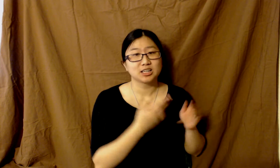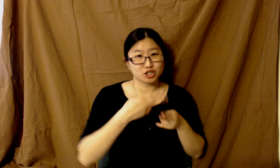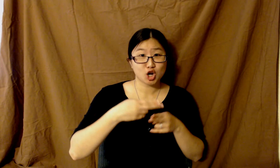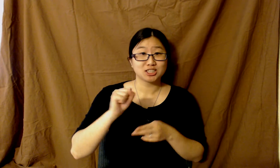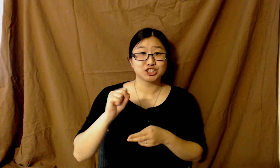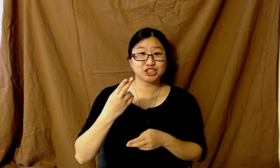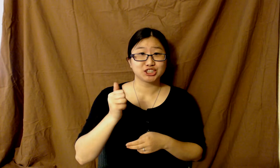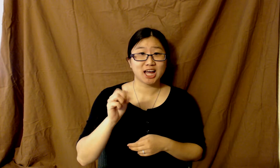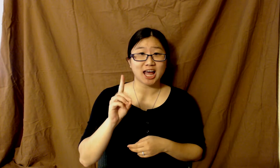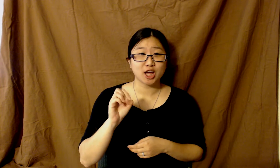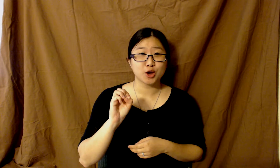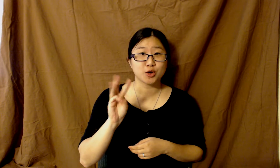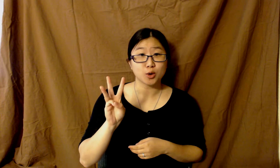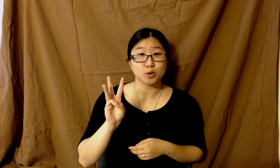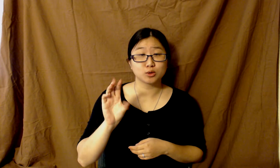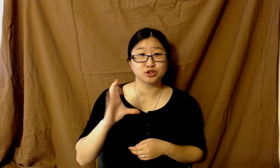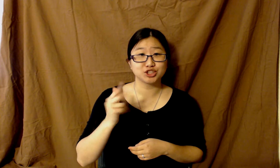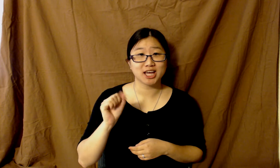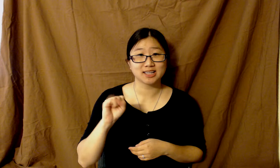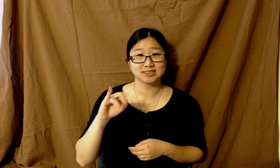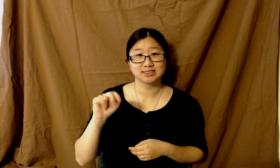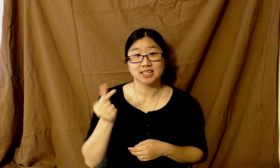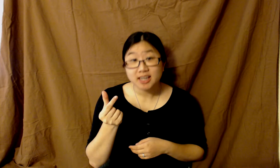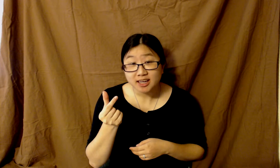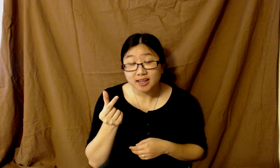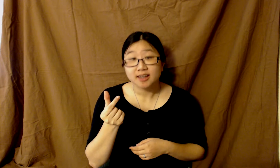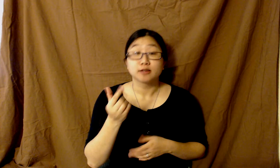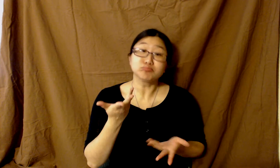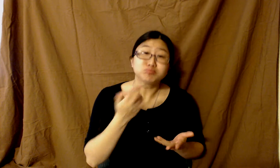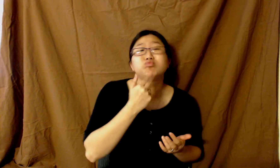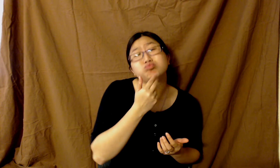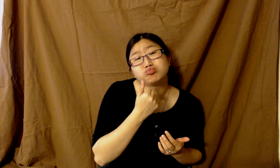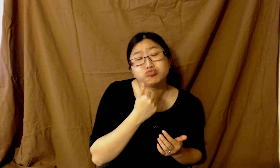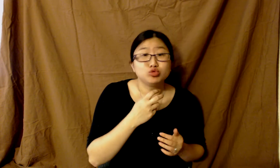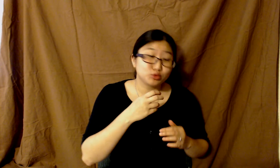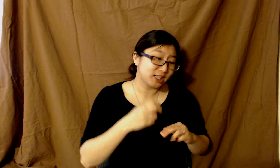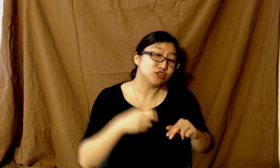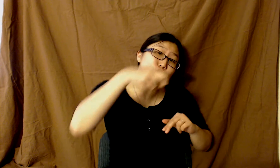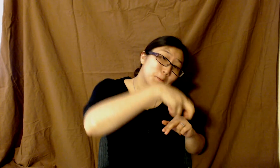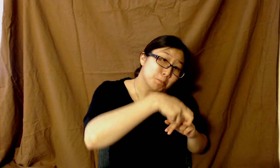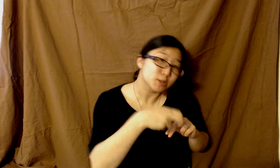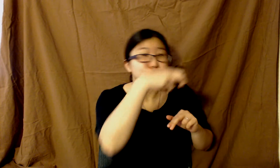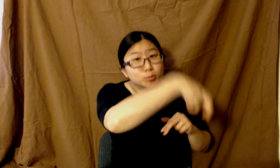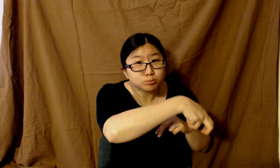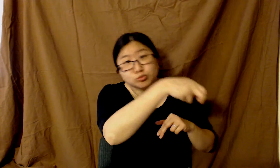develop compulsions like this that they then engage in all day. So they won't go for a walk, they won't hang out with their friends, they won't